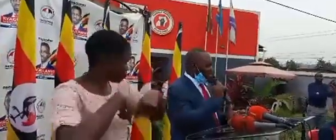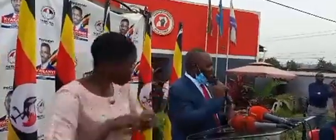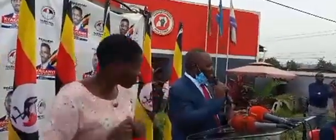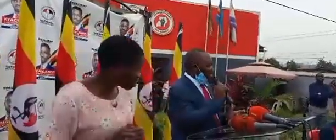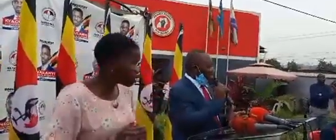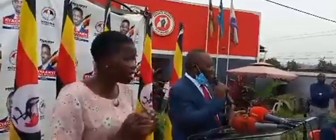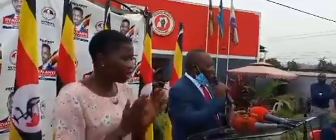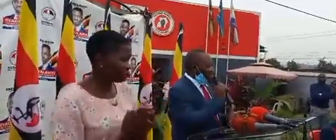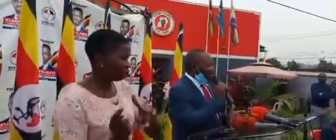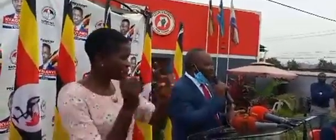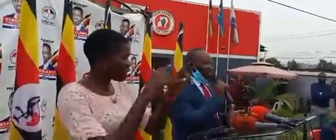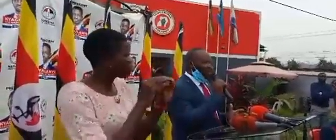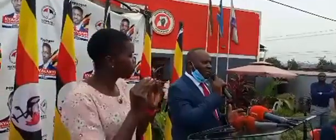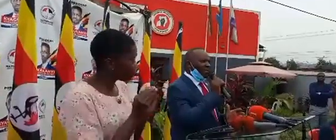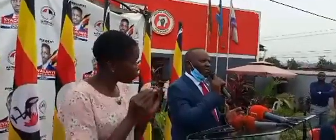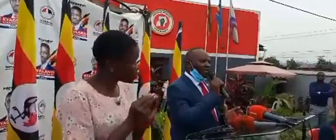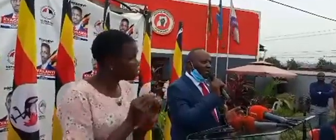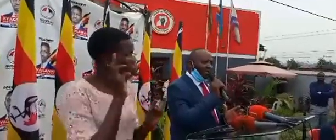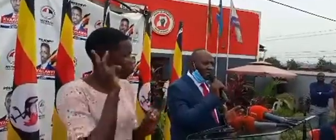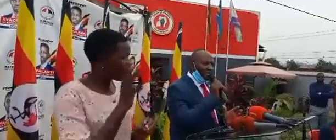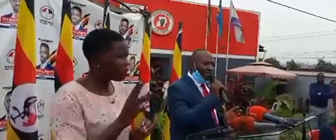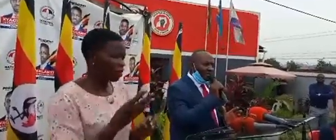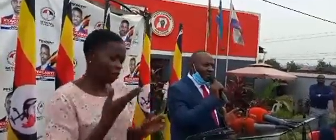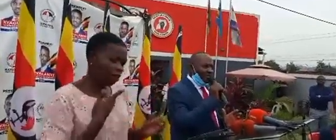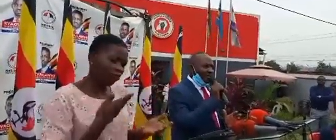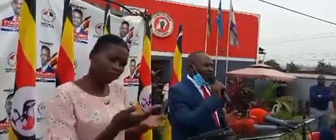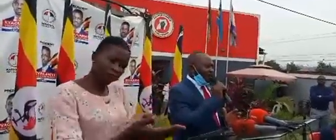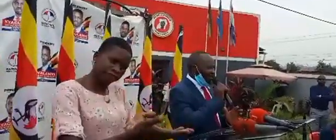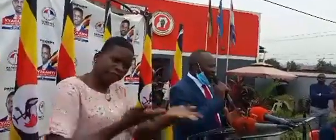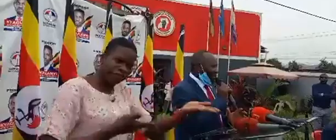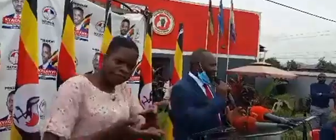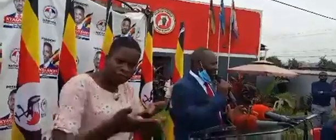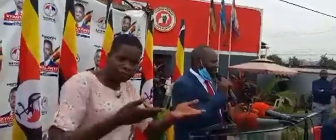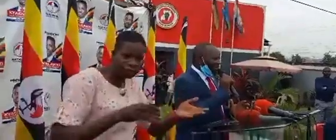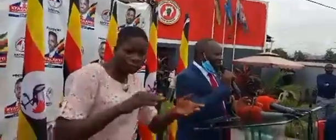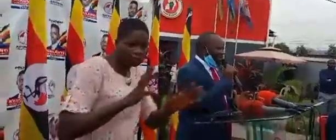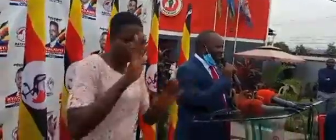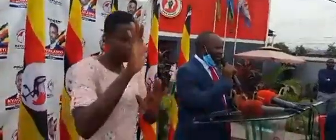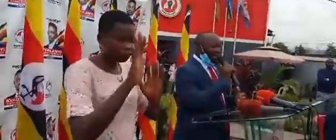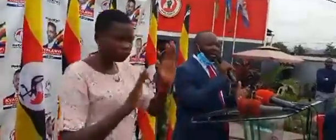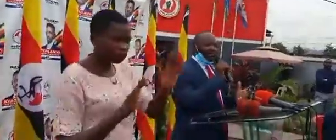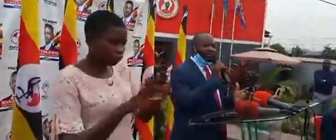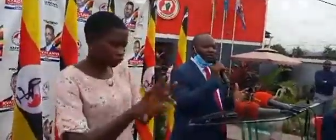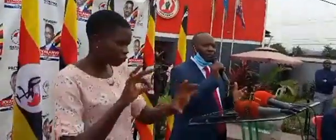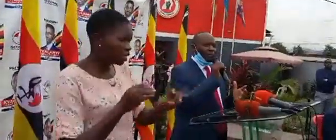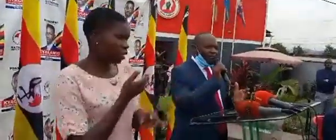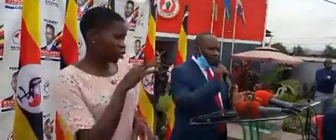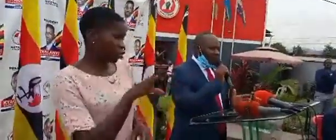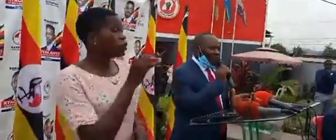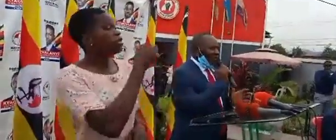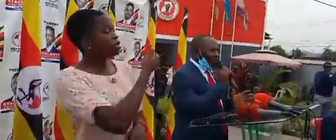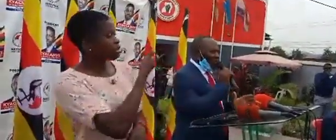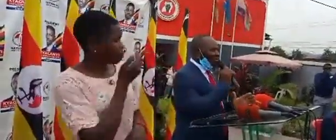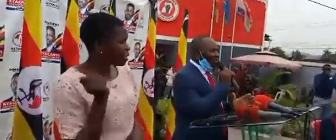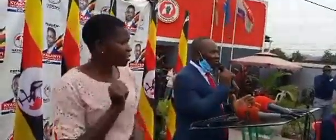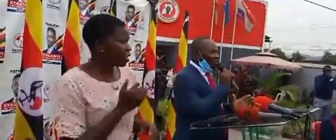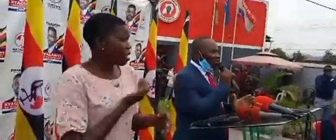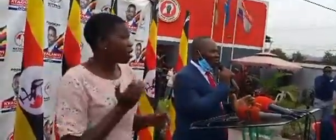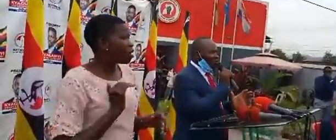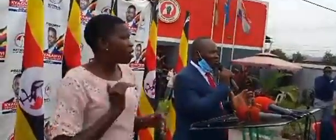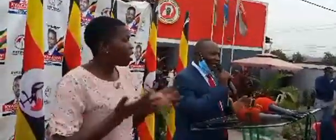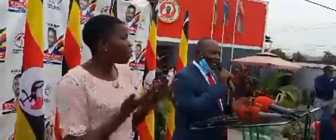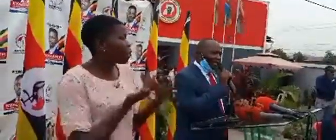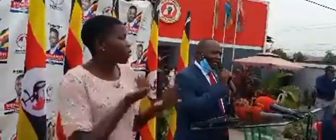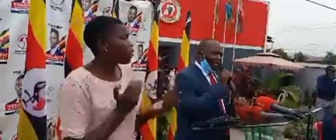treaty. We shall generate consensus on how best our opinion shall form on